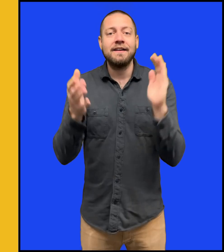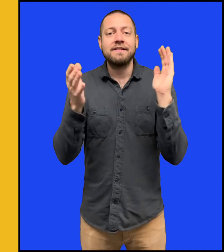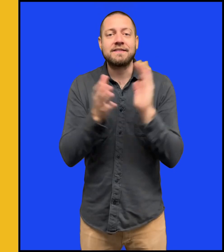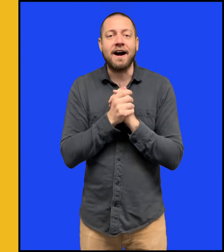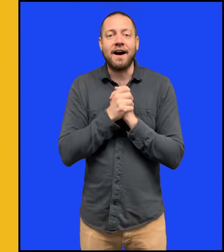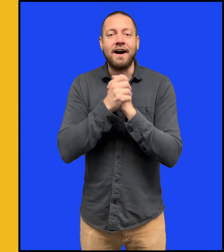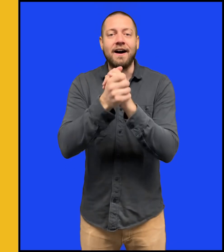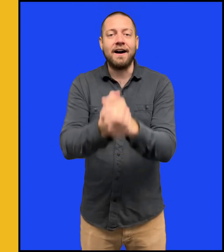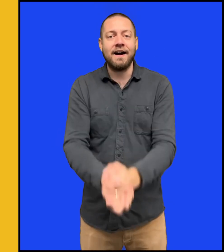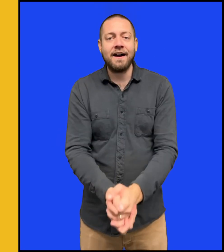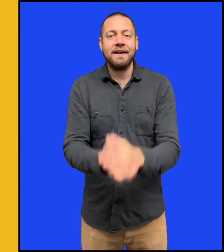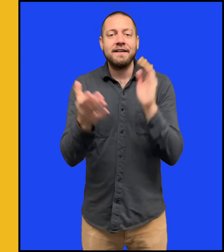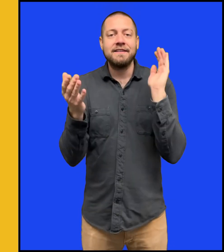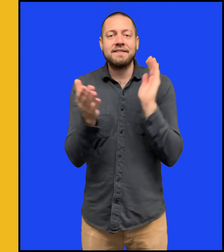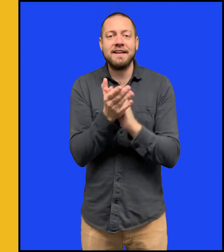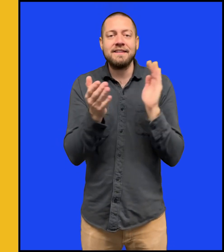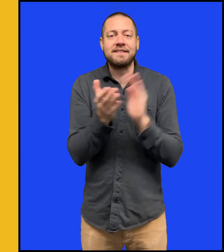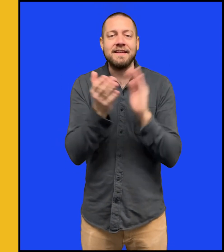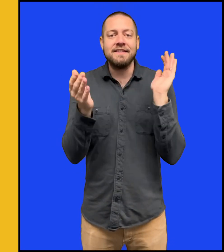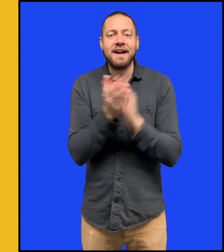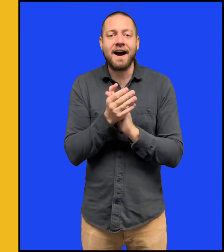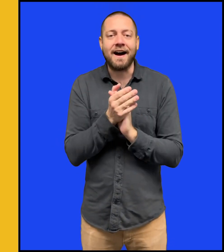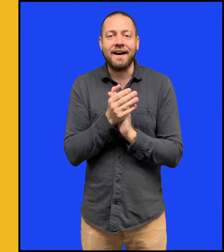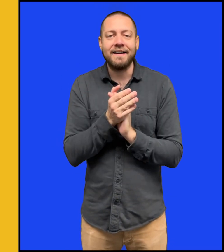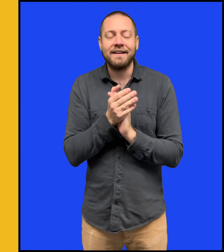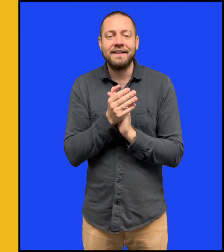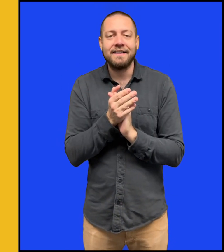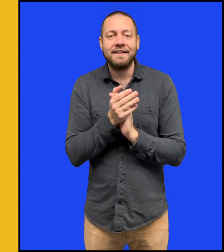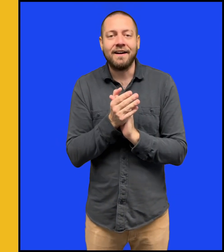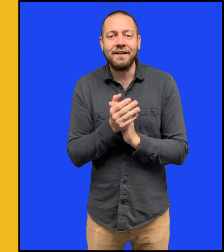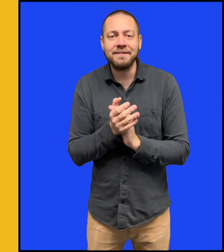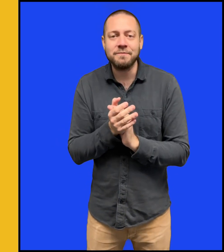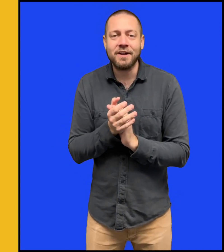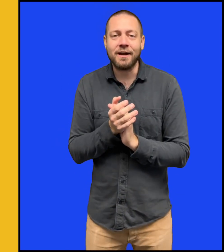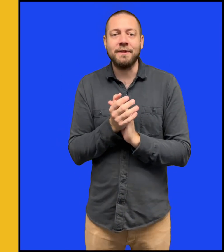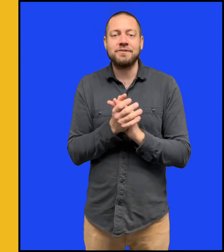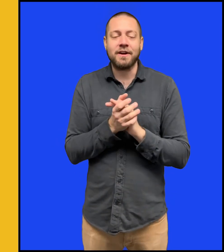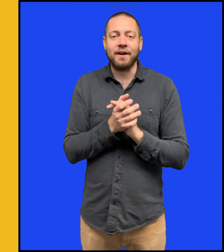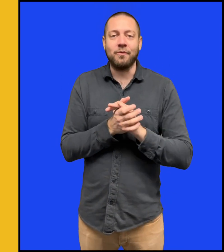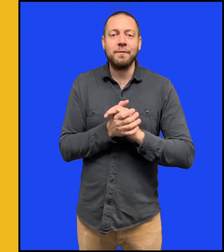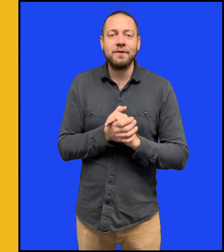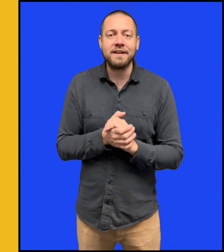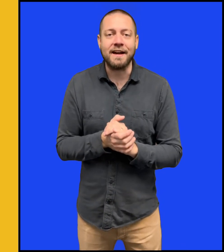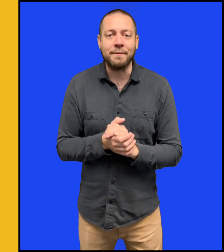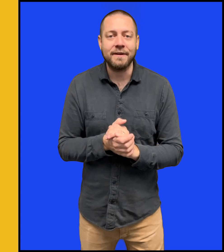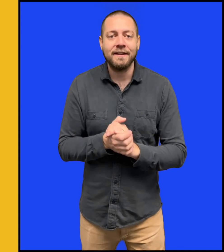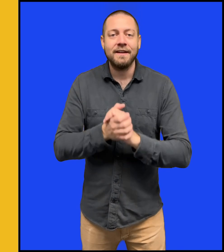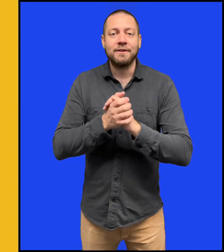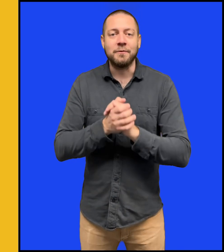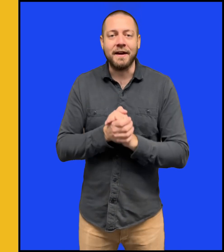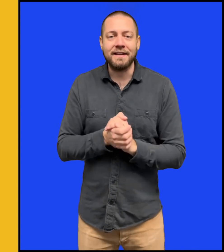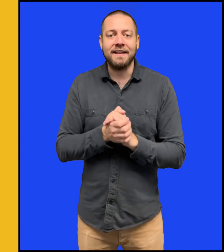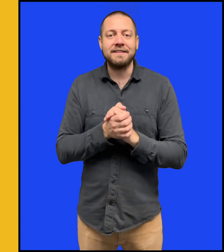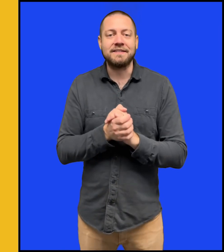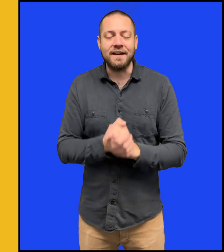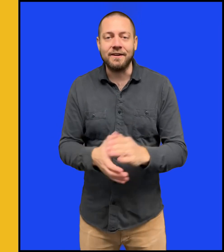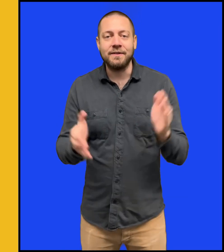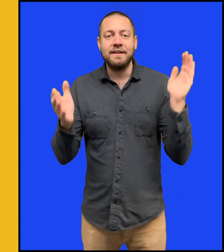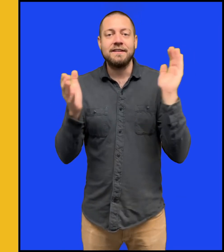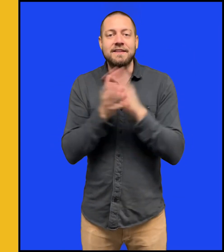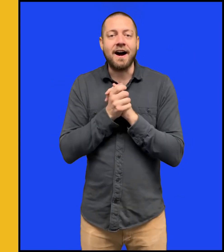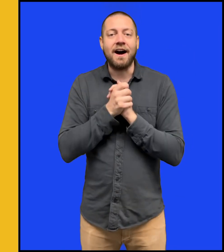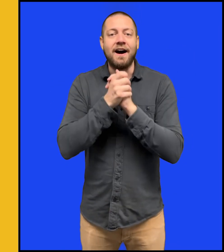Ta, ta, ti, ti, ta. Awesome job. Let's try it one more time. Ready, let's